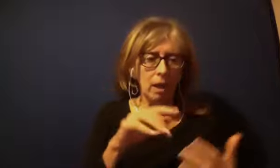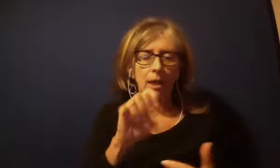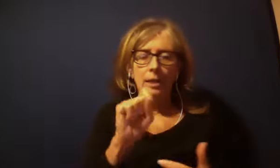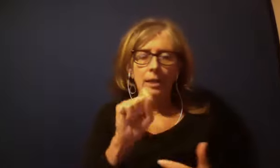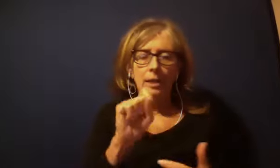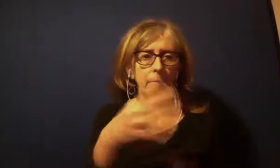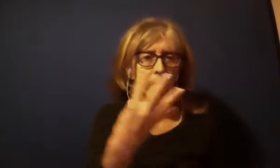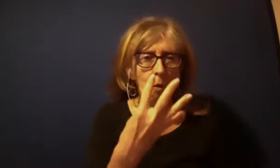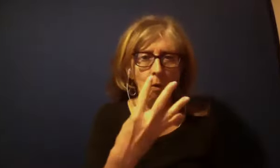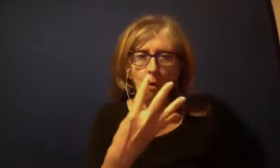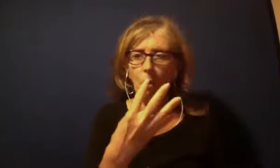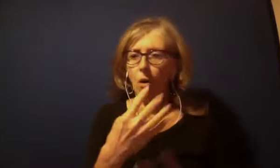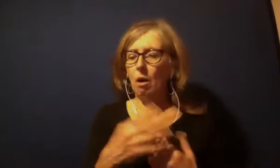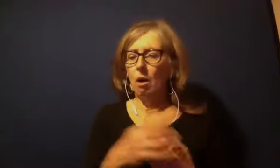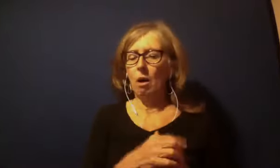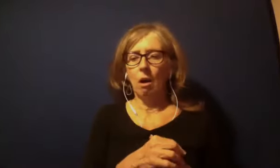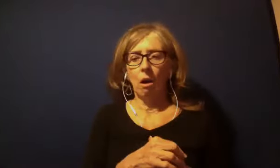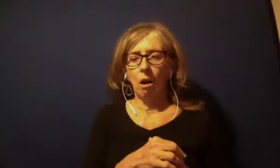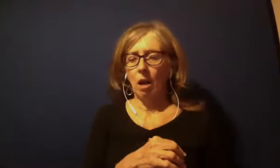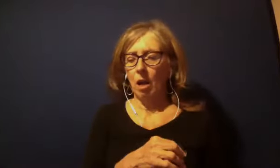was still trying to even access the power of this